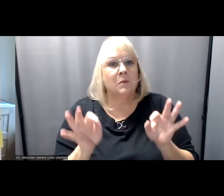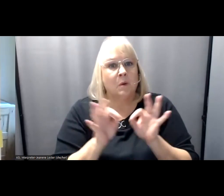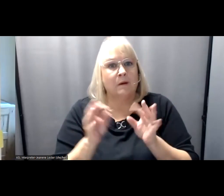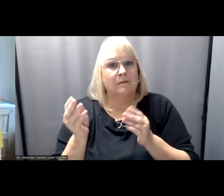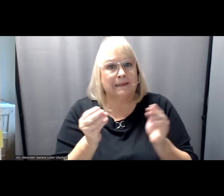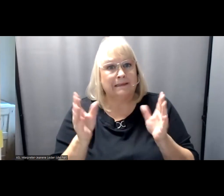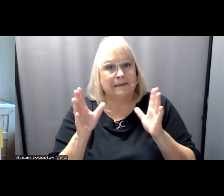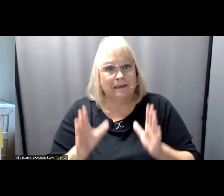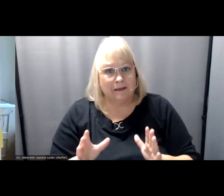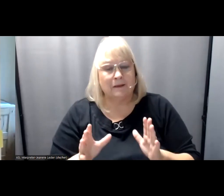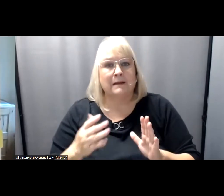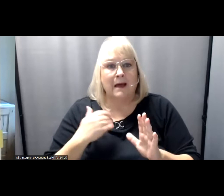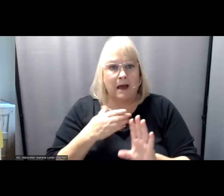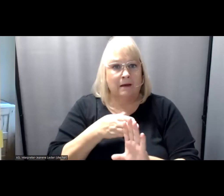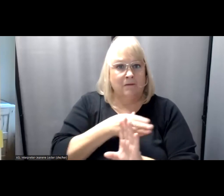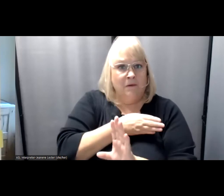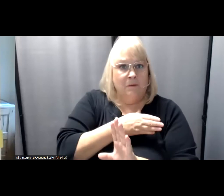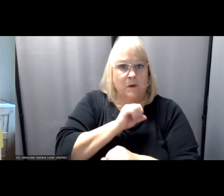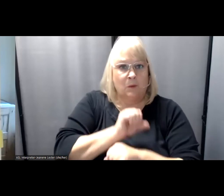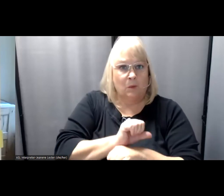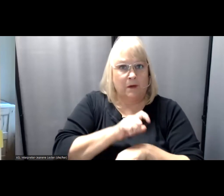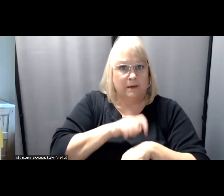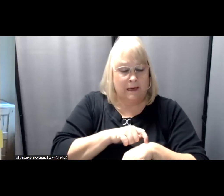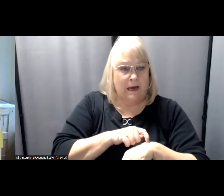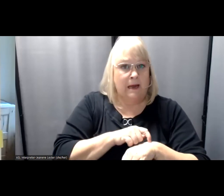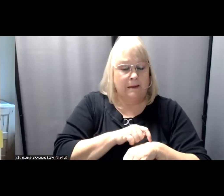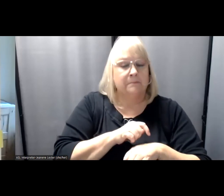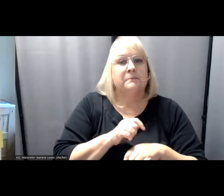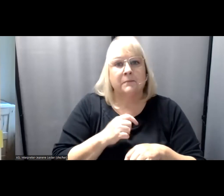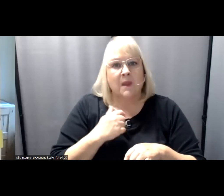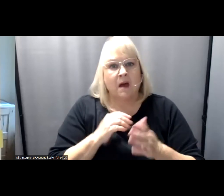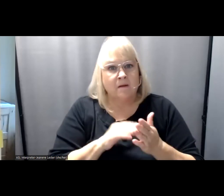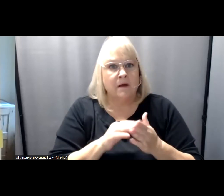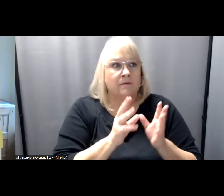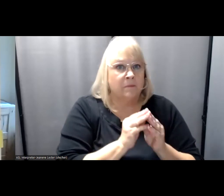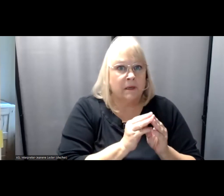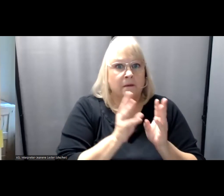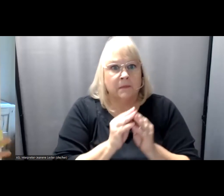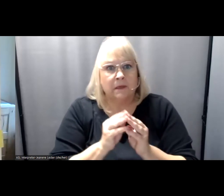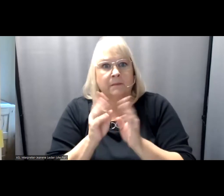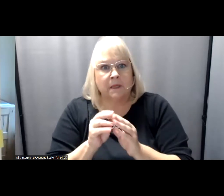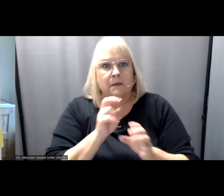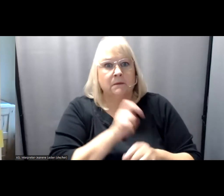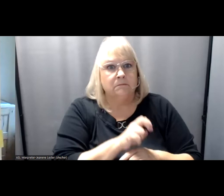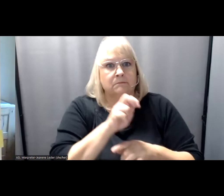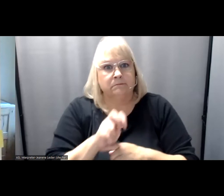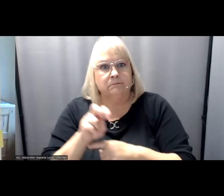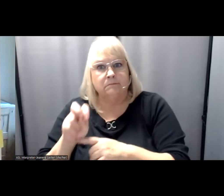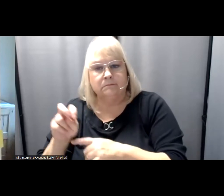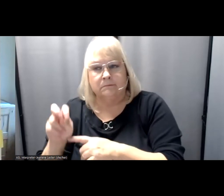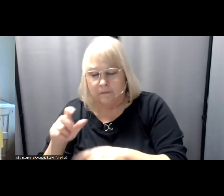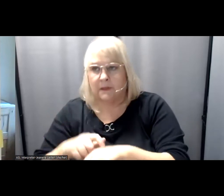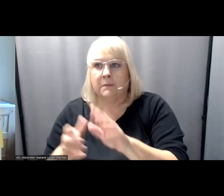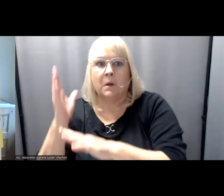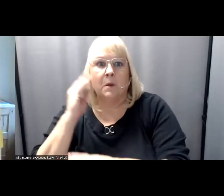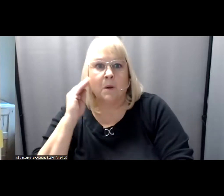yourself pre-work time. We often are racing from one meeting to the next meeting to the next meeting, and all of a sudden it's time to go home